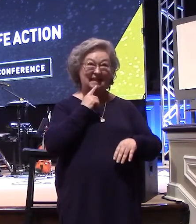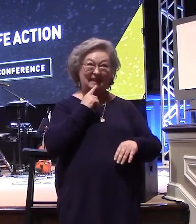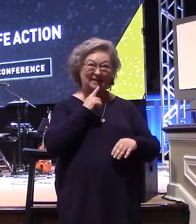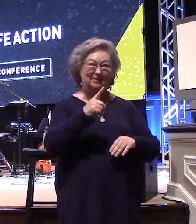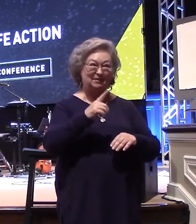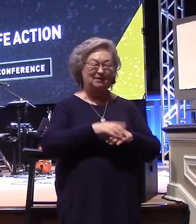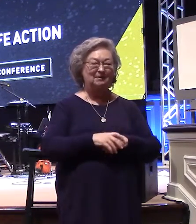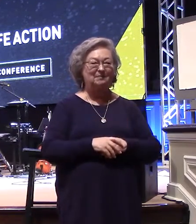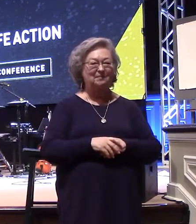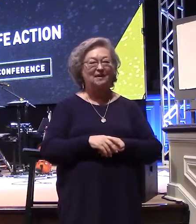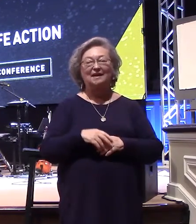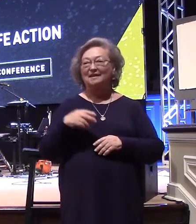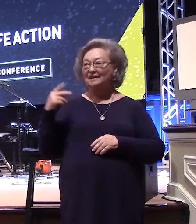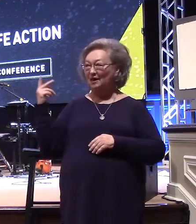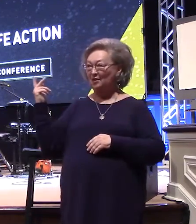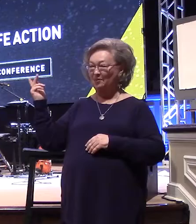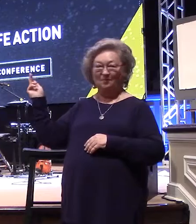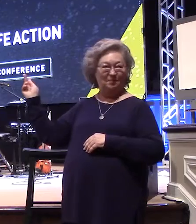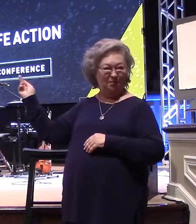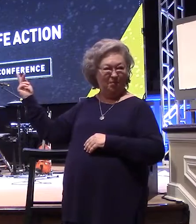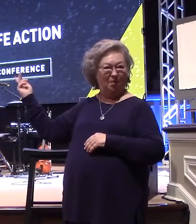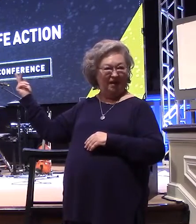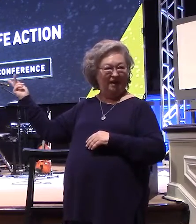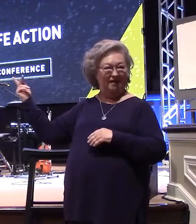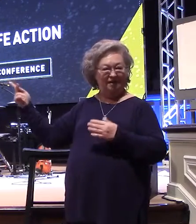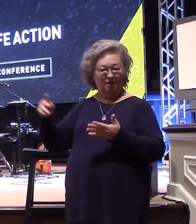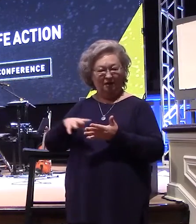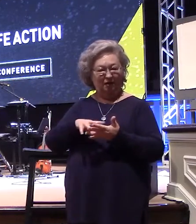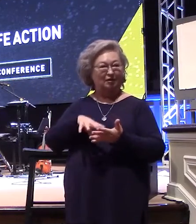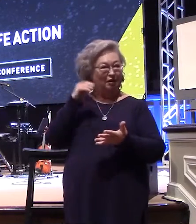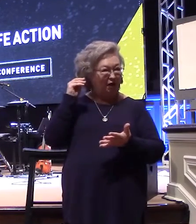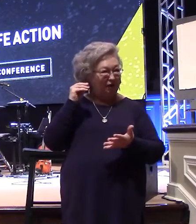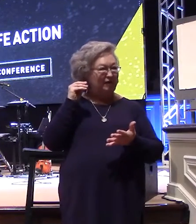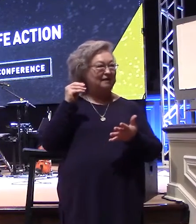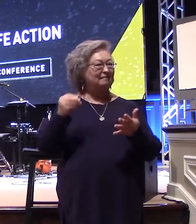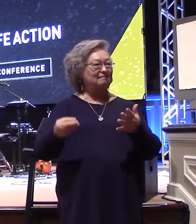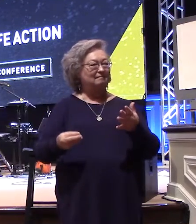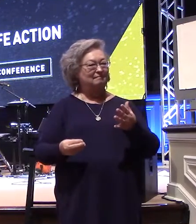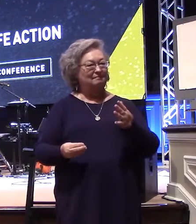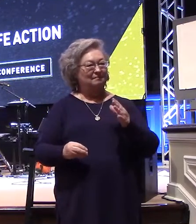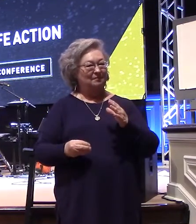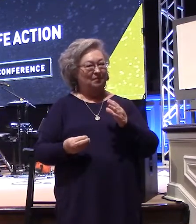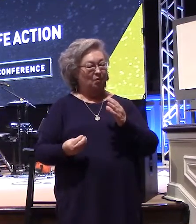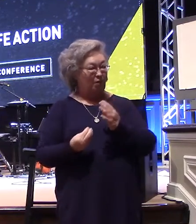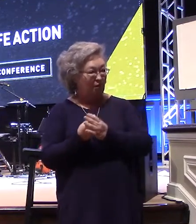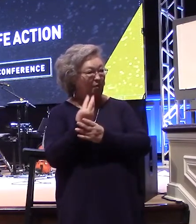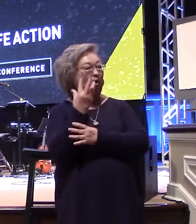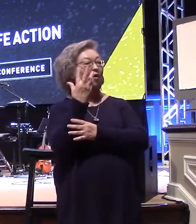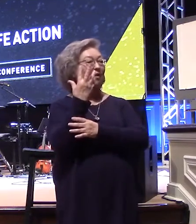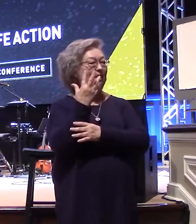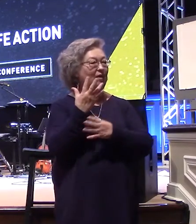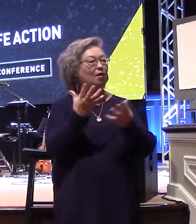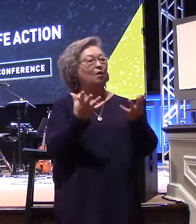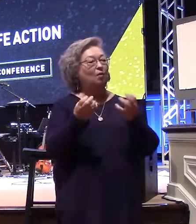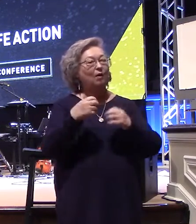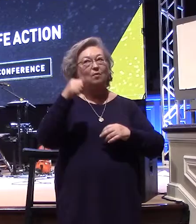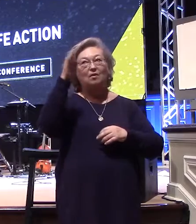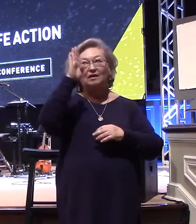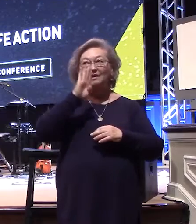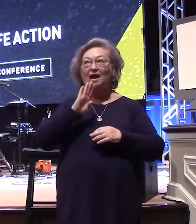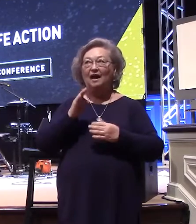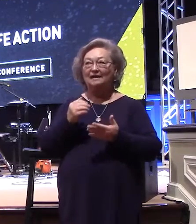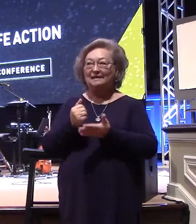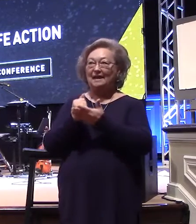in this too. We're learning. We're growing. And we want to see. We want to see God enable us, help us by His